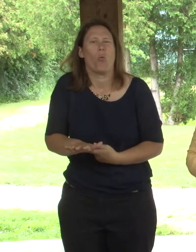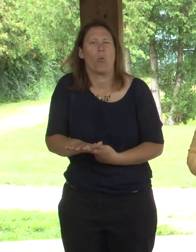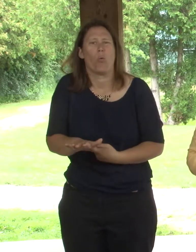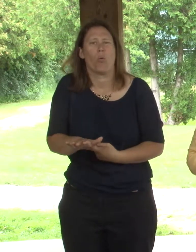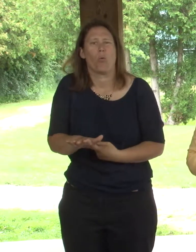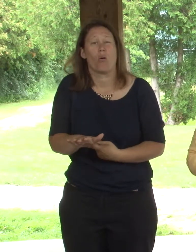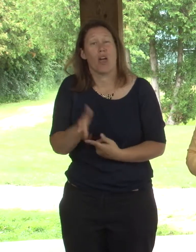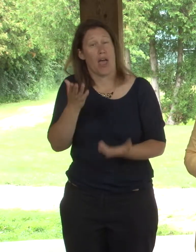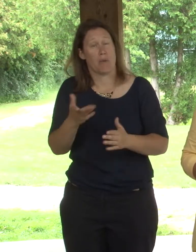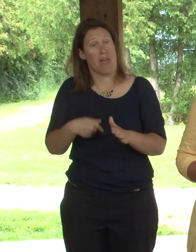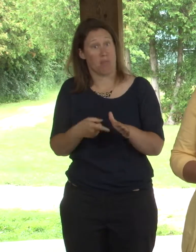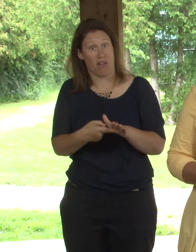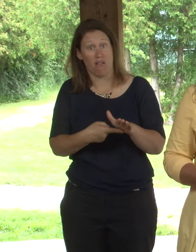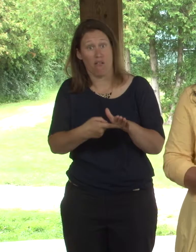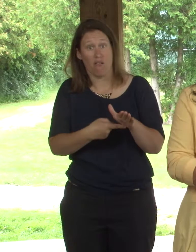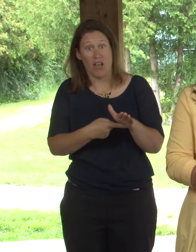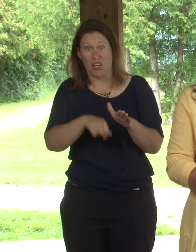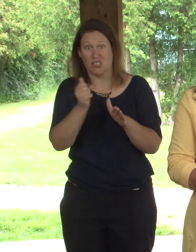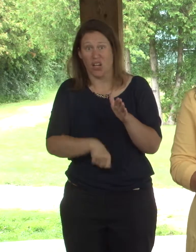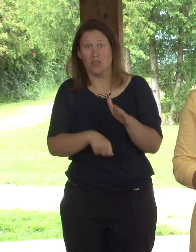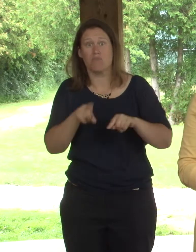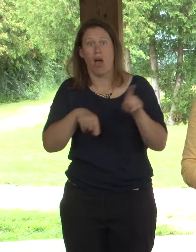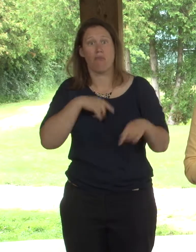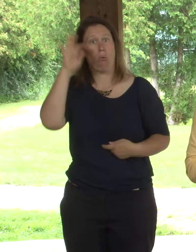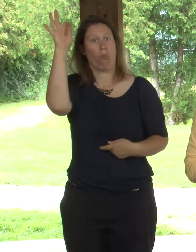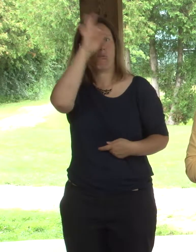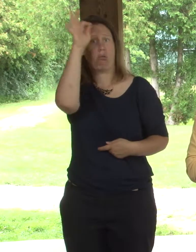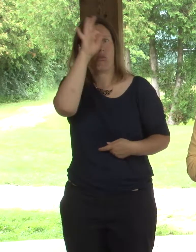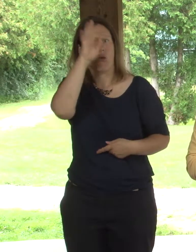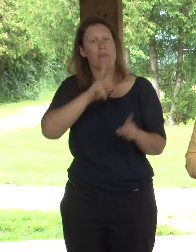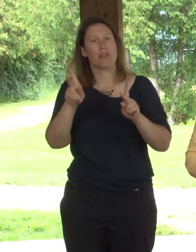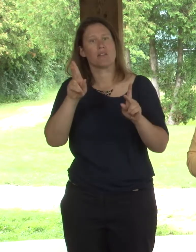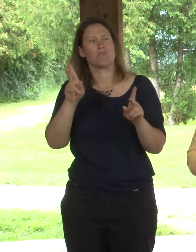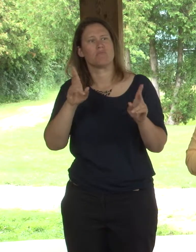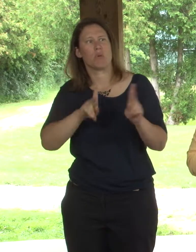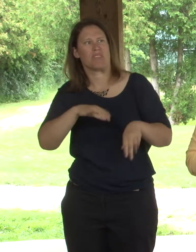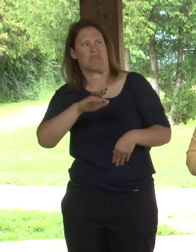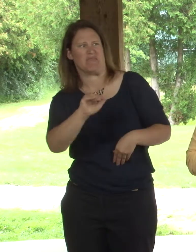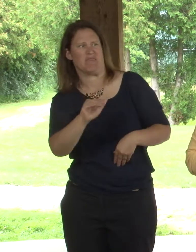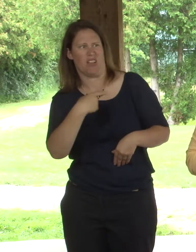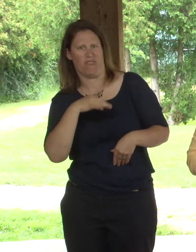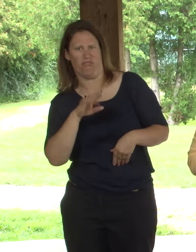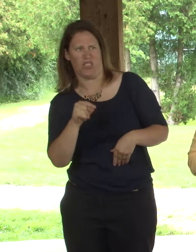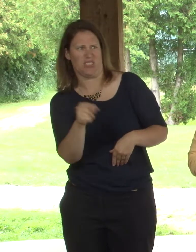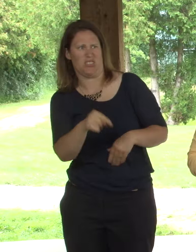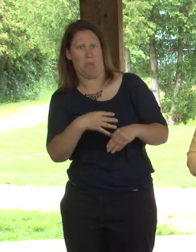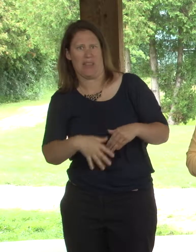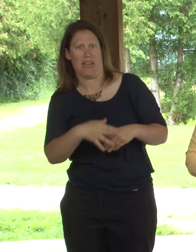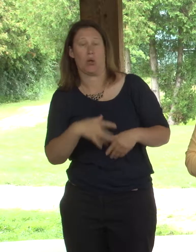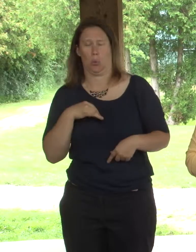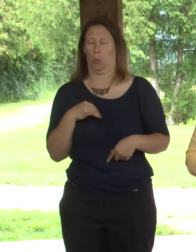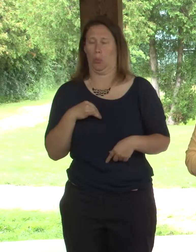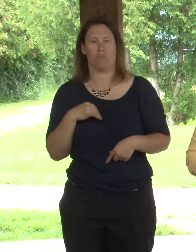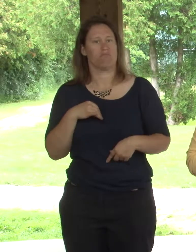not even realize that we've cut our foot until somebody says, oh, your foot is bleeding. So it's important we always have our